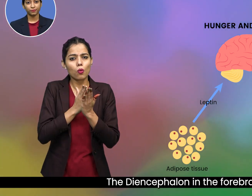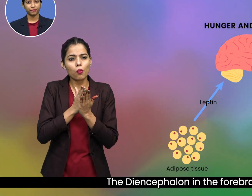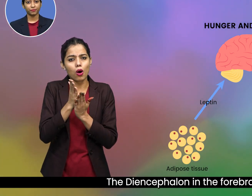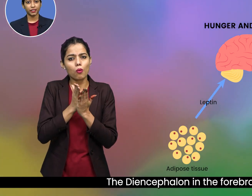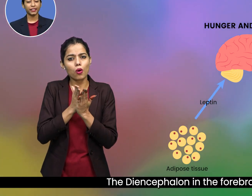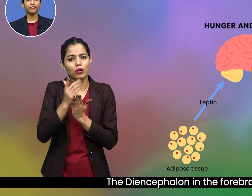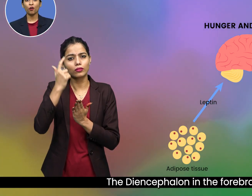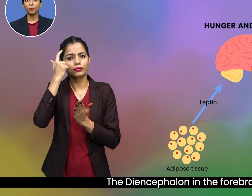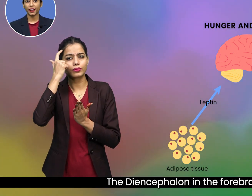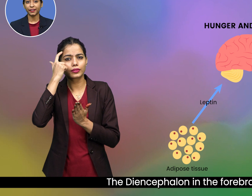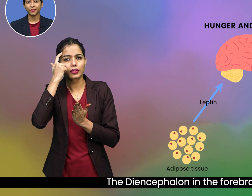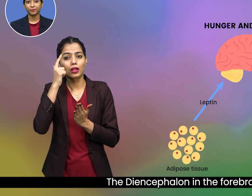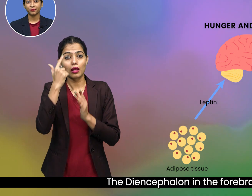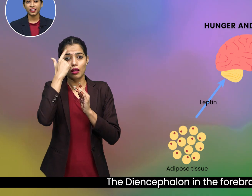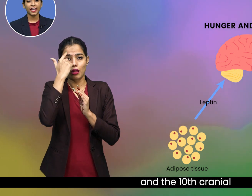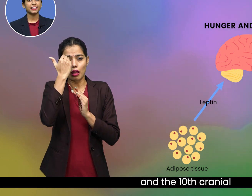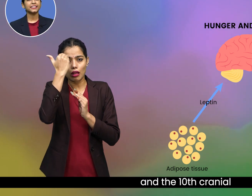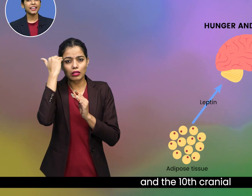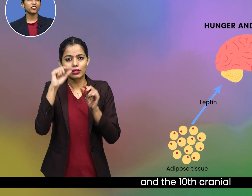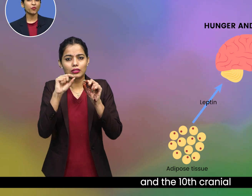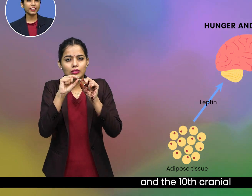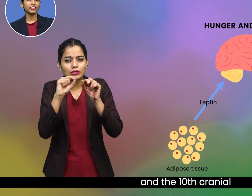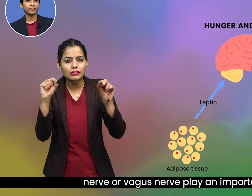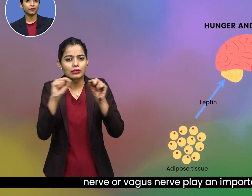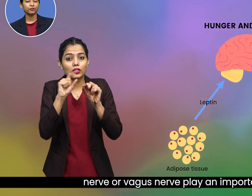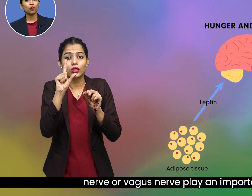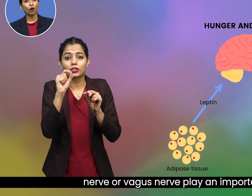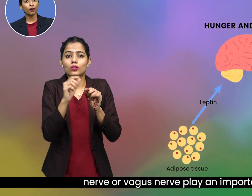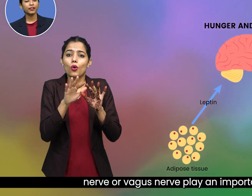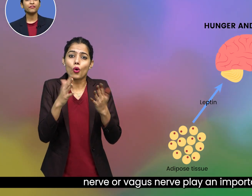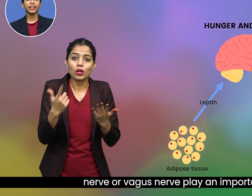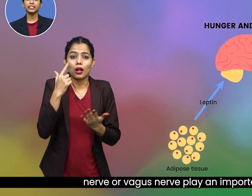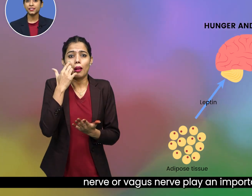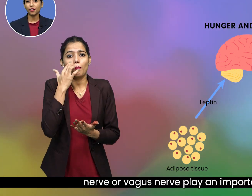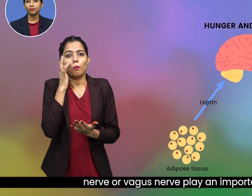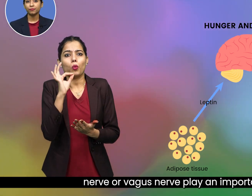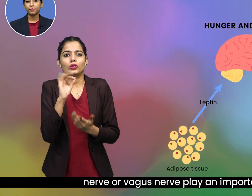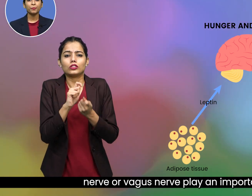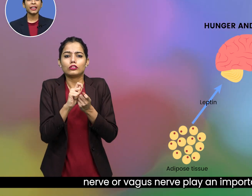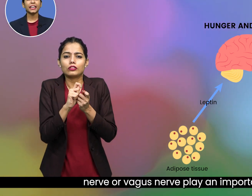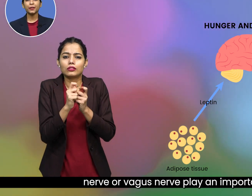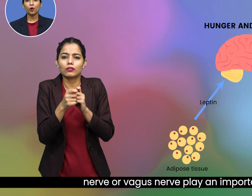diencephalon in the forebrain and the 10th cranial nerve or vagus nerve